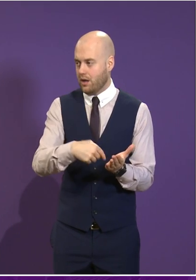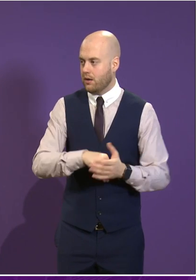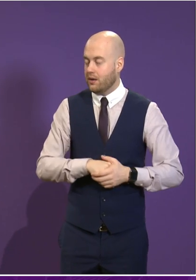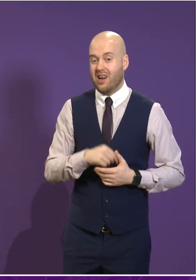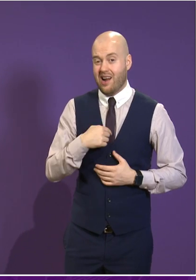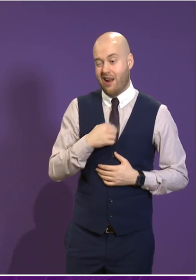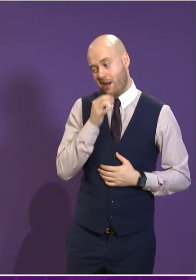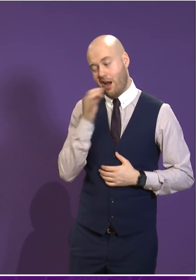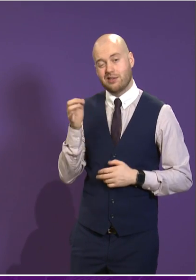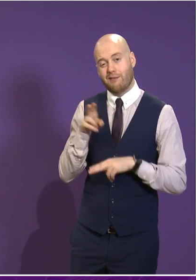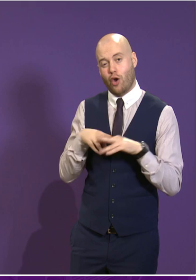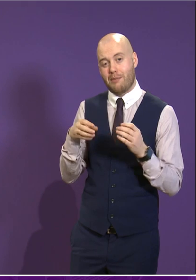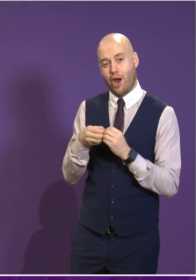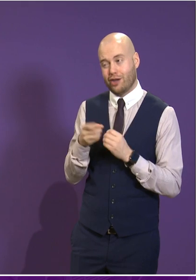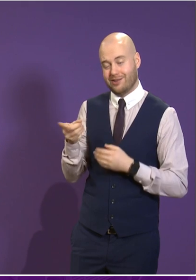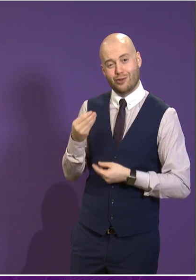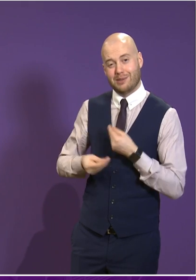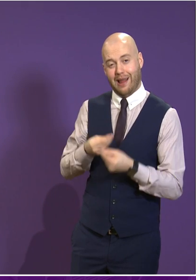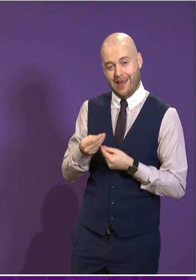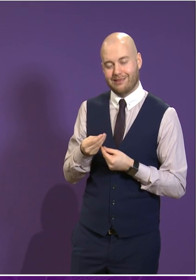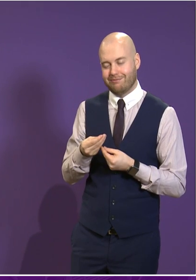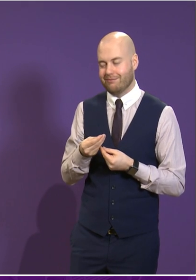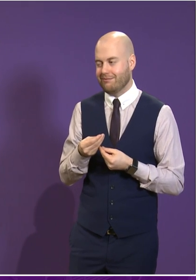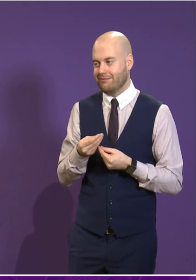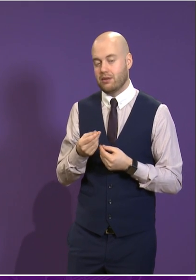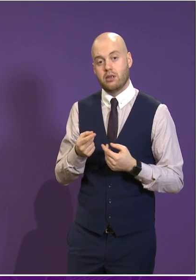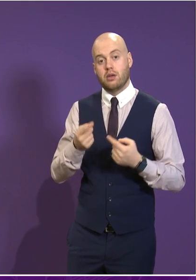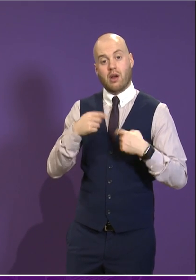I'll ask Fiona to come in later and explain what they are.